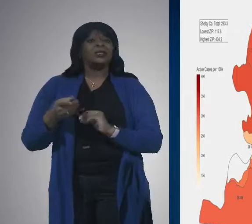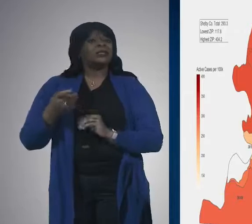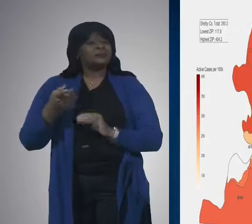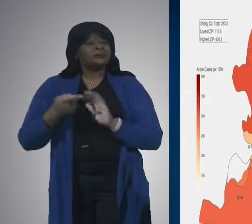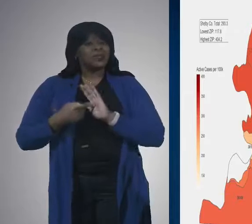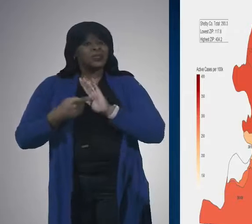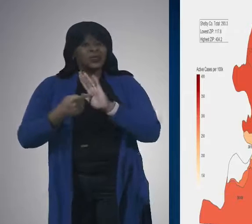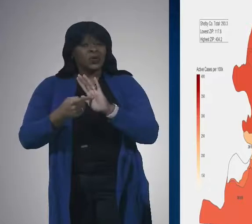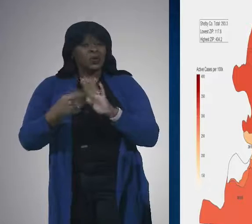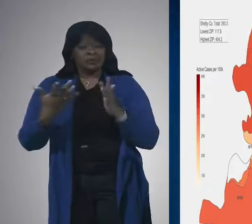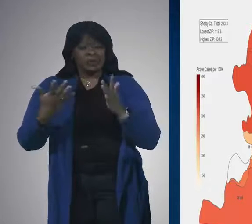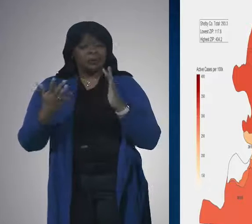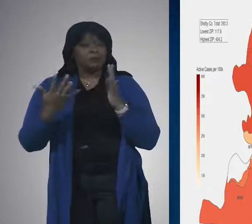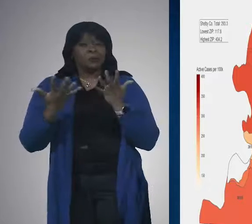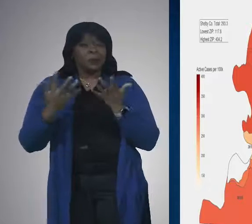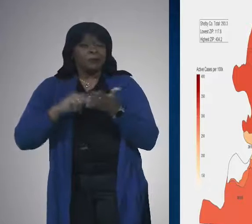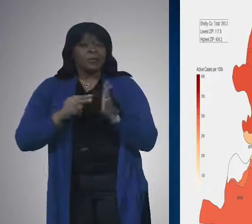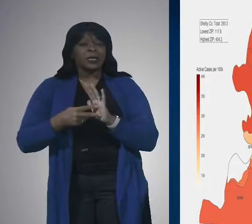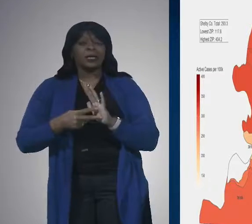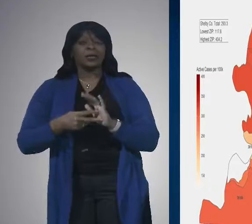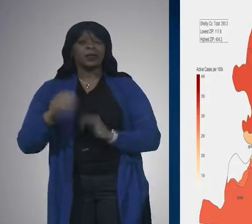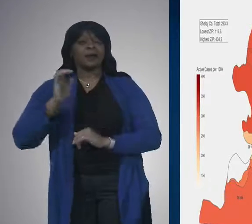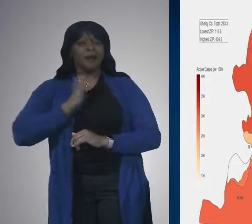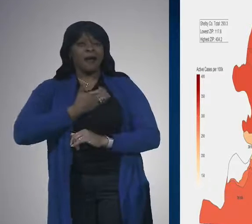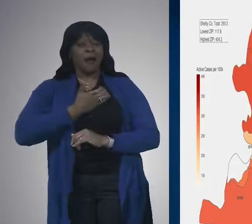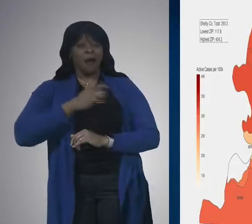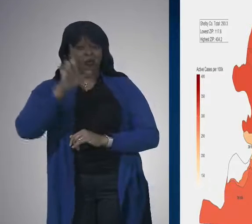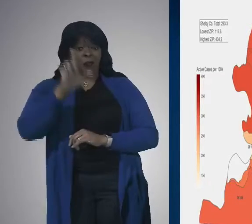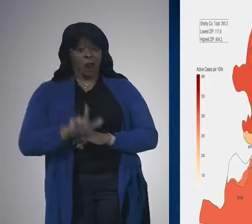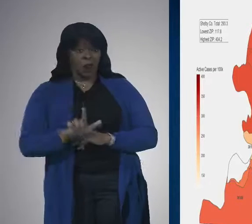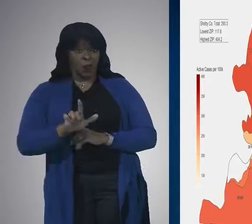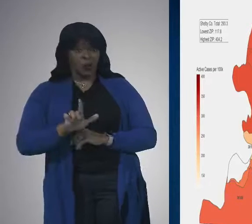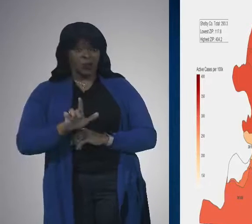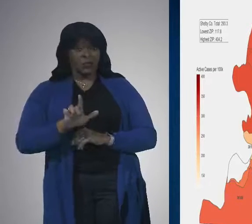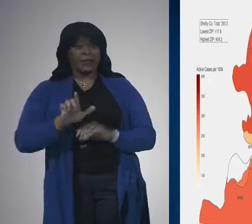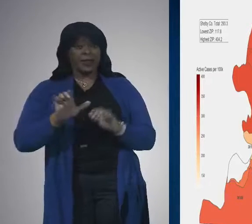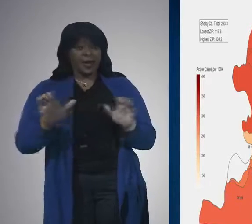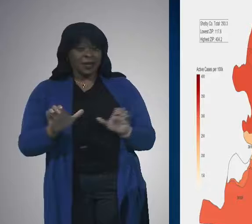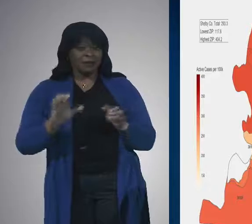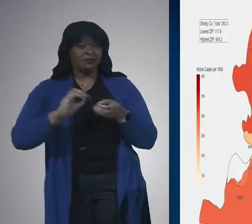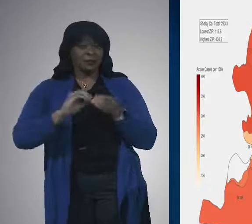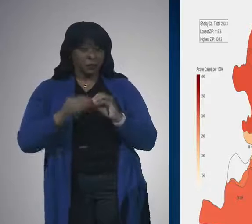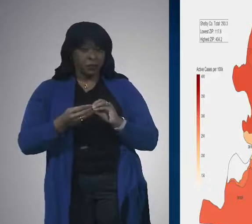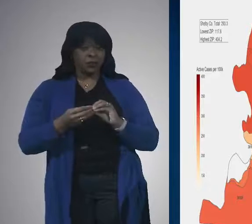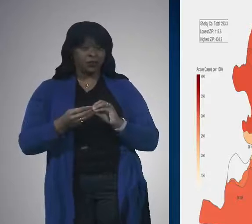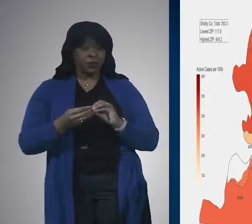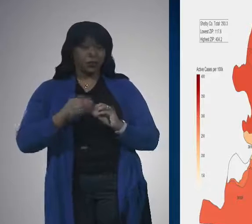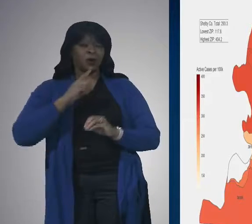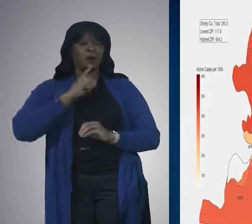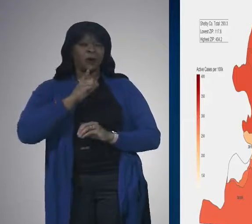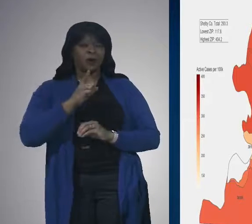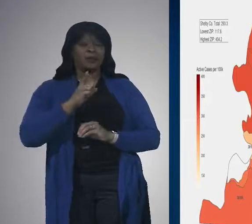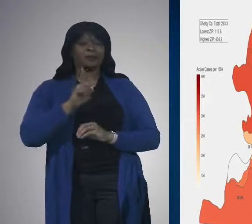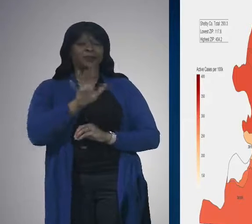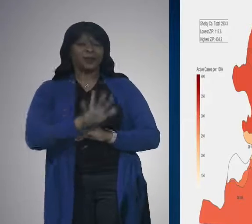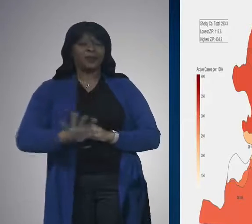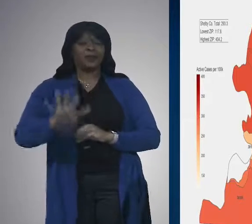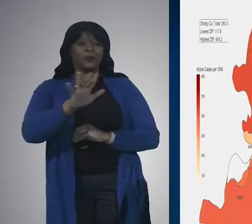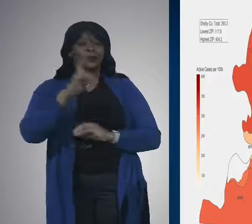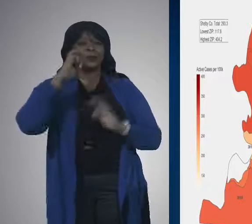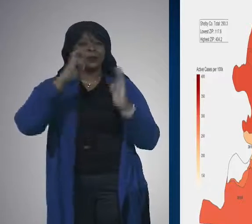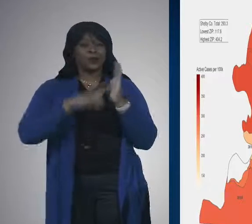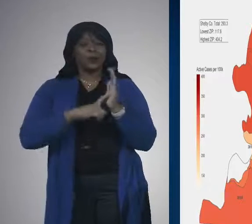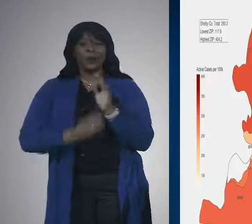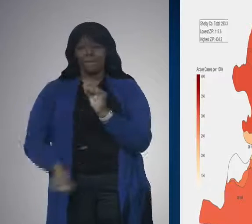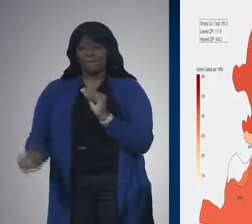fact, another way of looking at this is that our lowest active cases are in the areas where we have